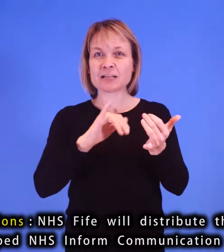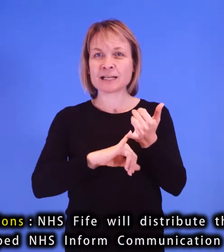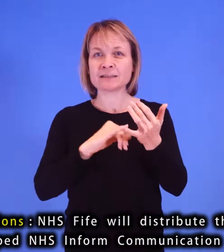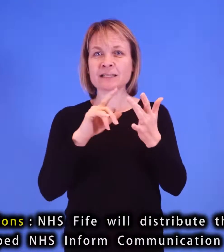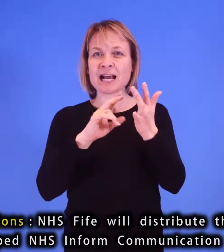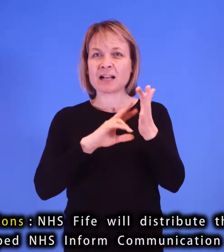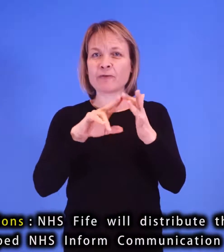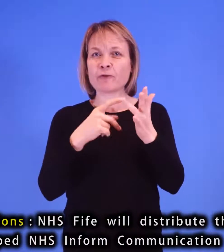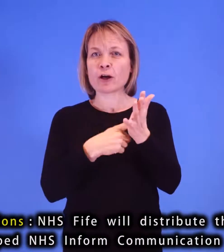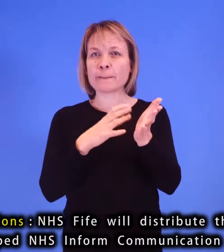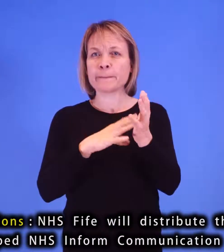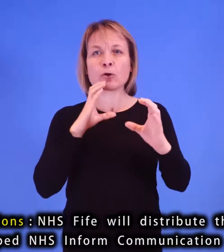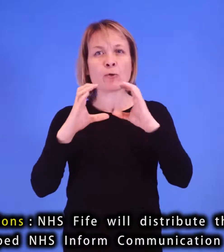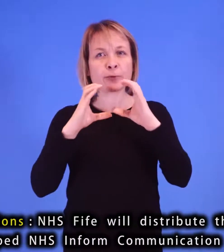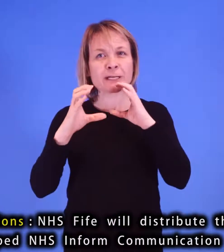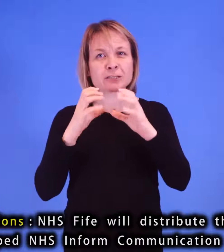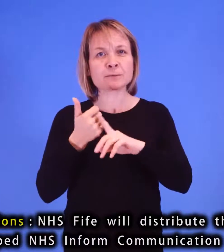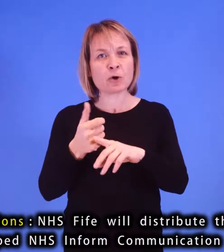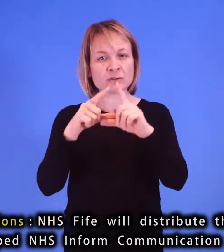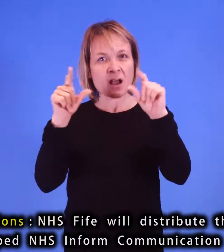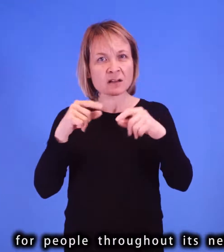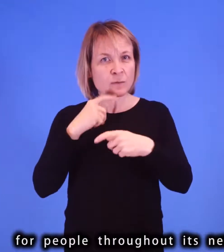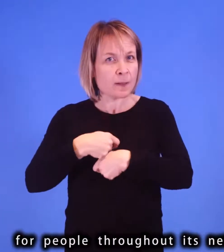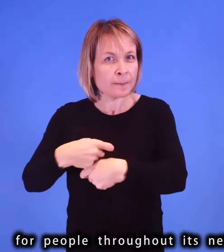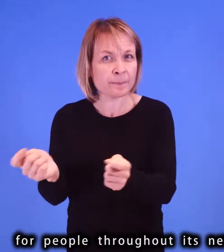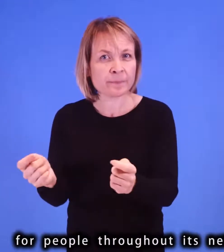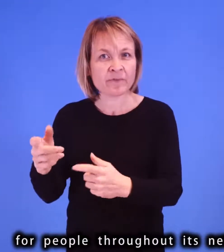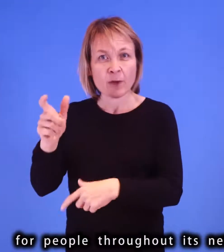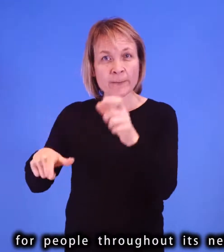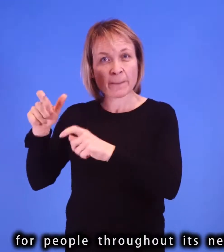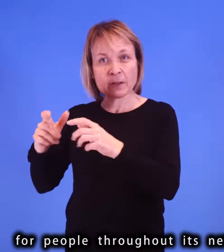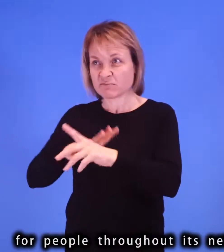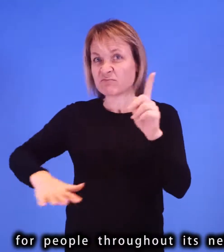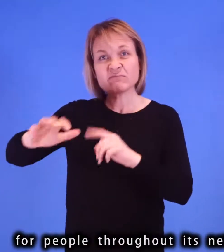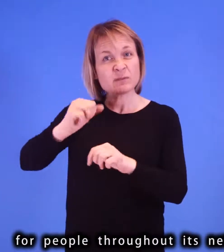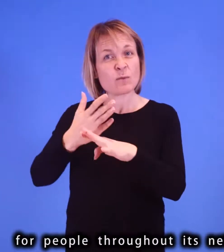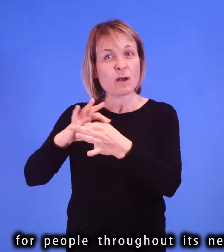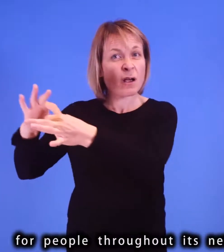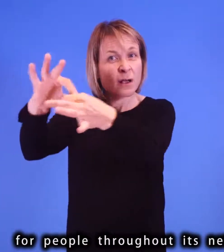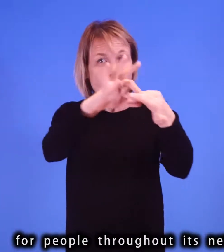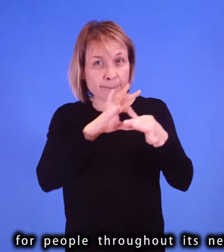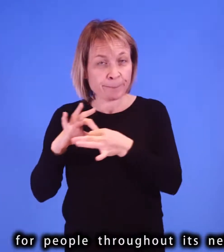NHS Inform communication support cards for people throughout its networks.